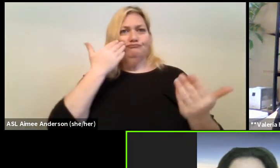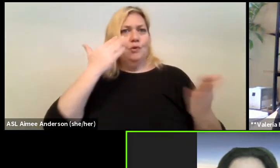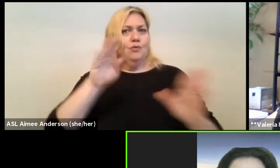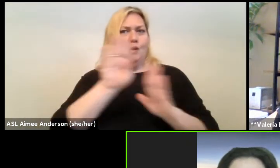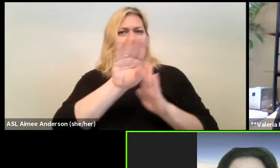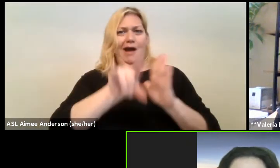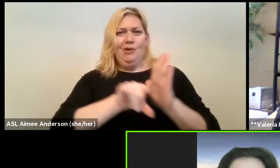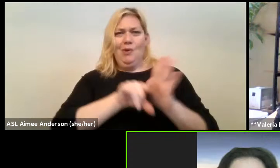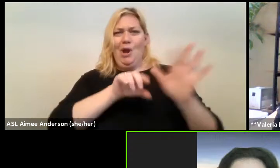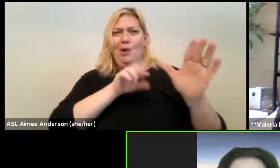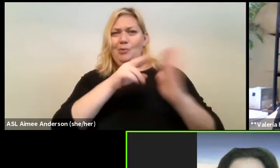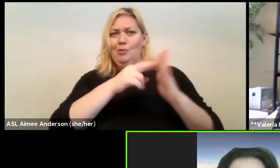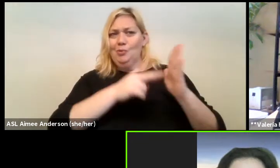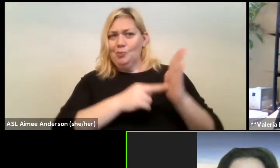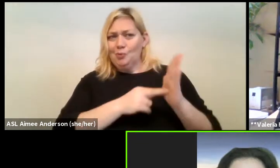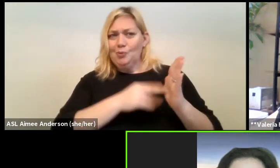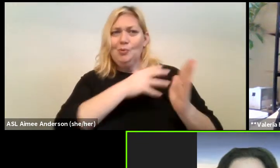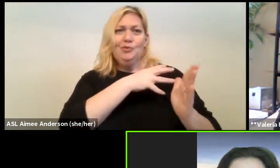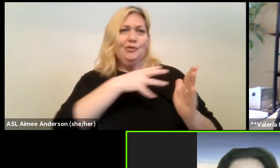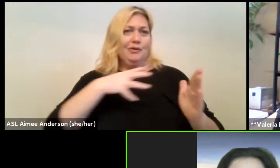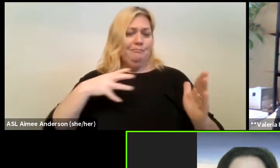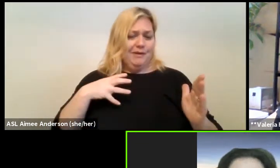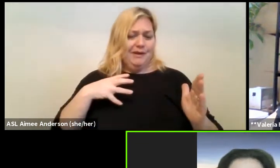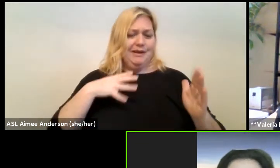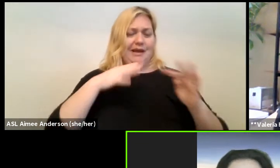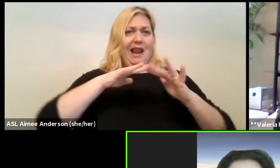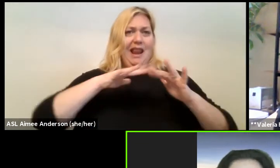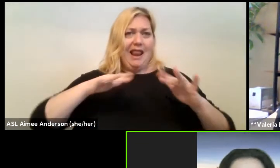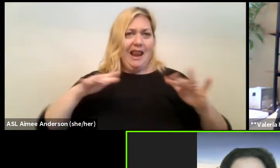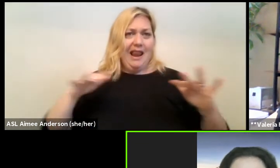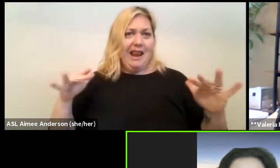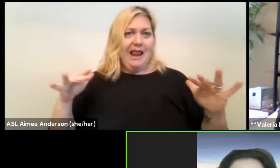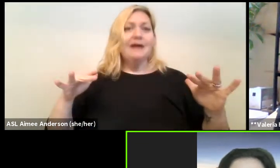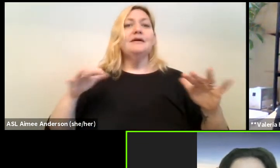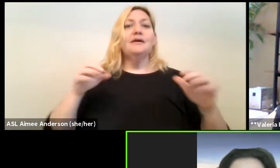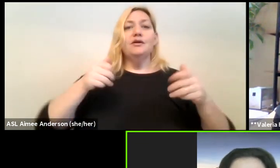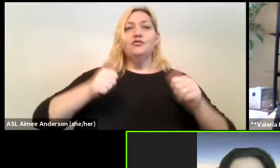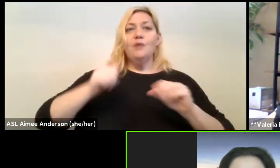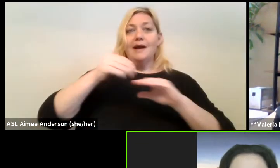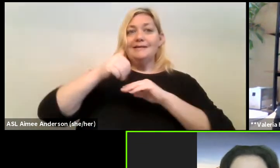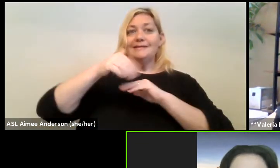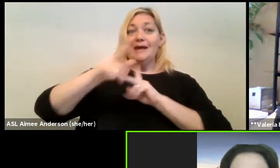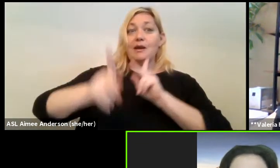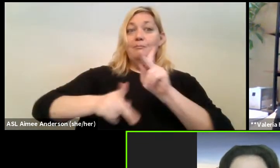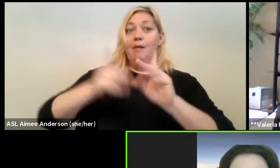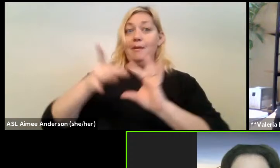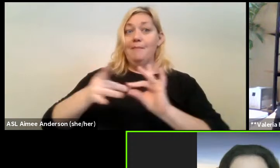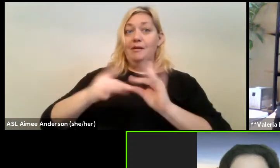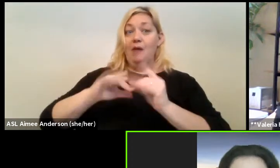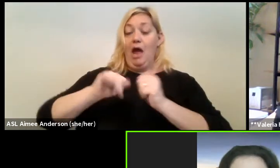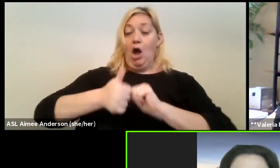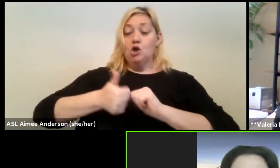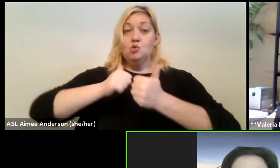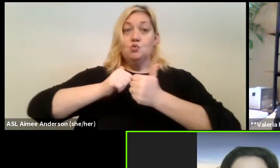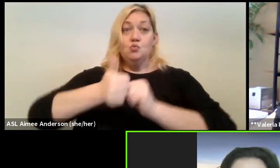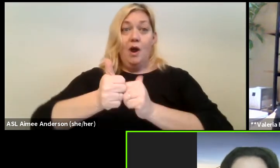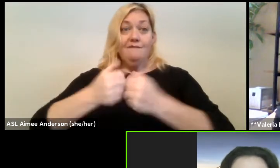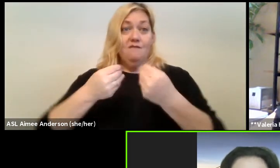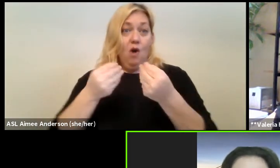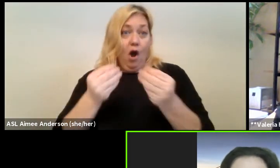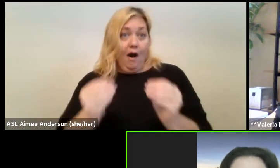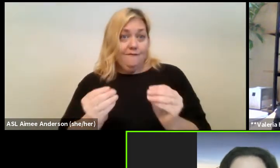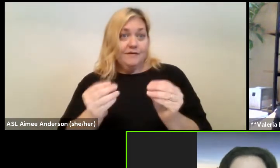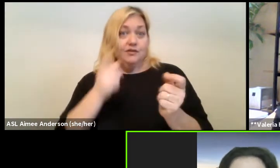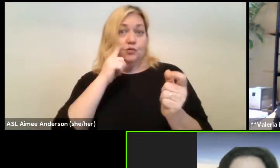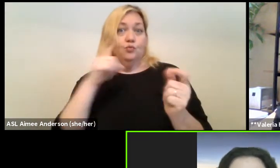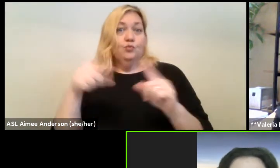Rules Committee or the executive board of the party, and we're trying to send a public message about how you run for office and when you